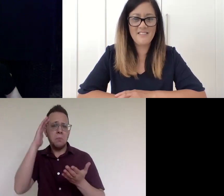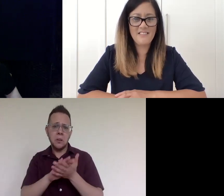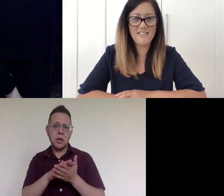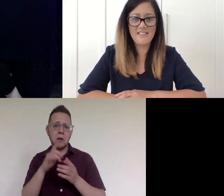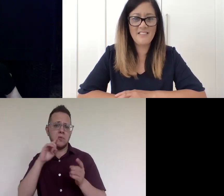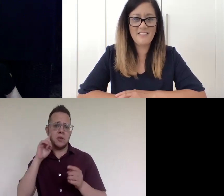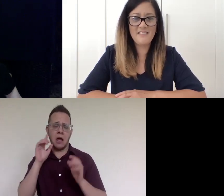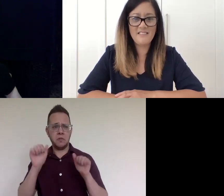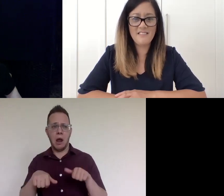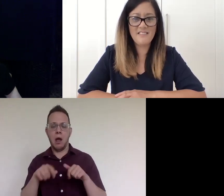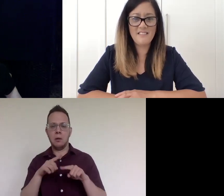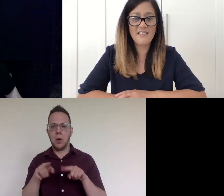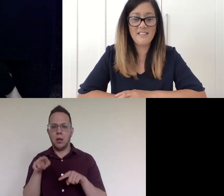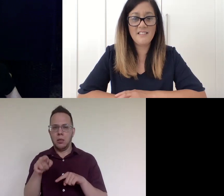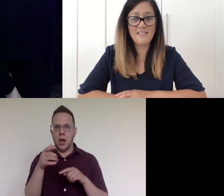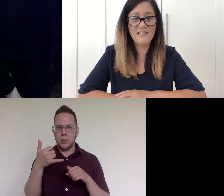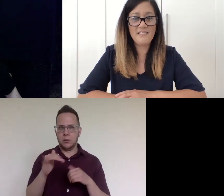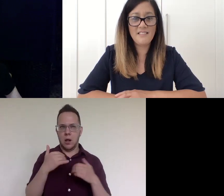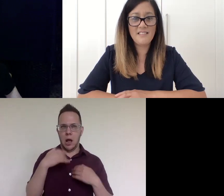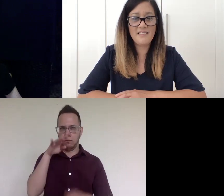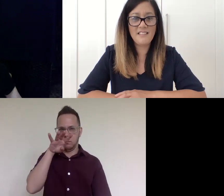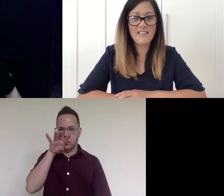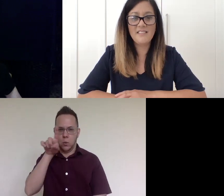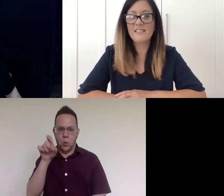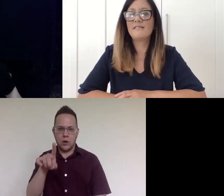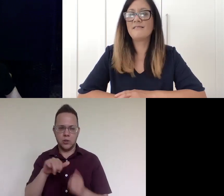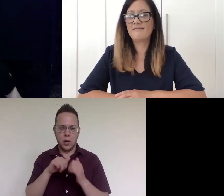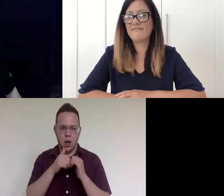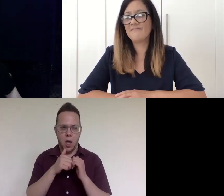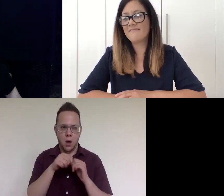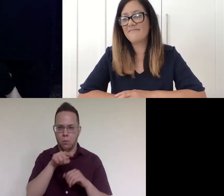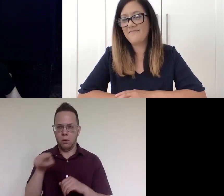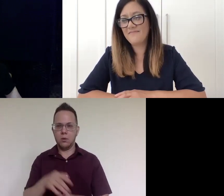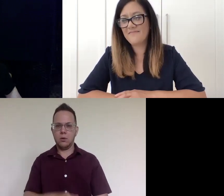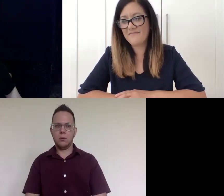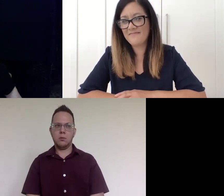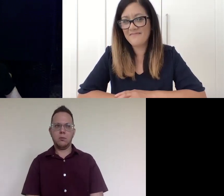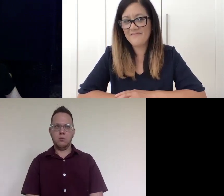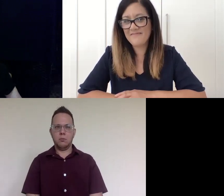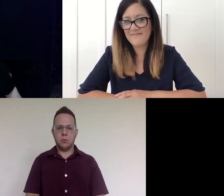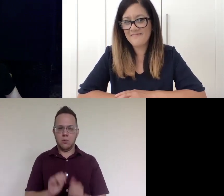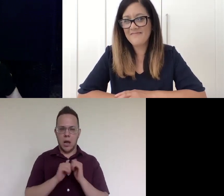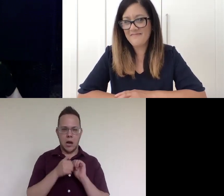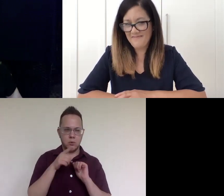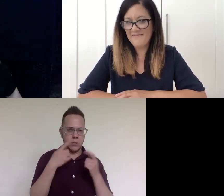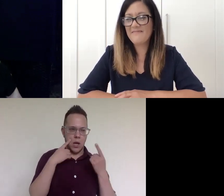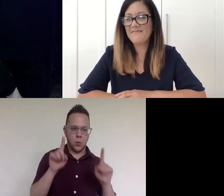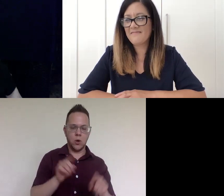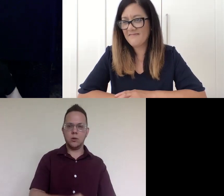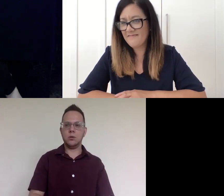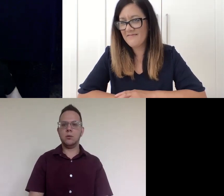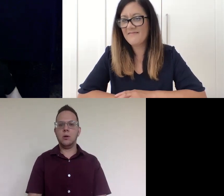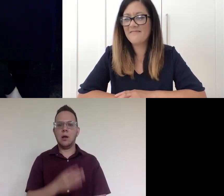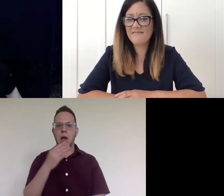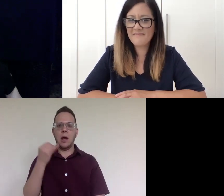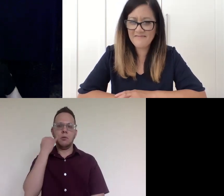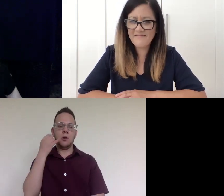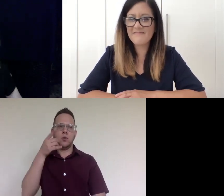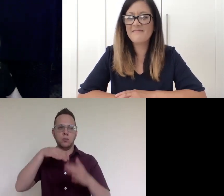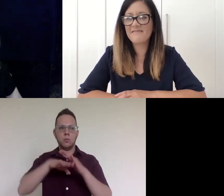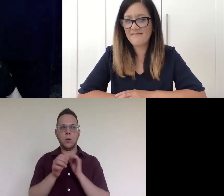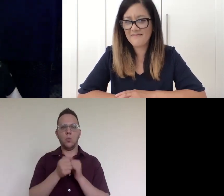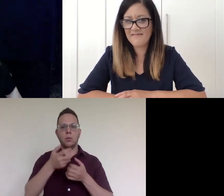situation, because when they're interviewing you, they may believe that a deaf person can handle this, but they're going to ask you